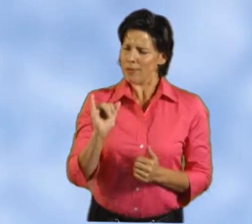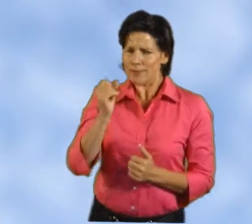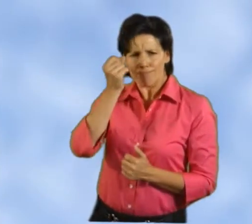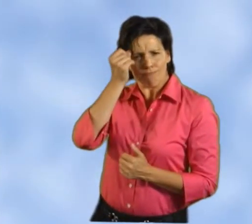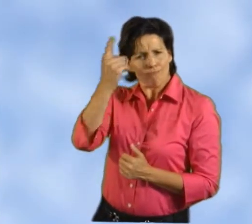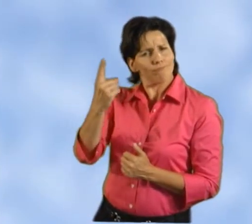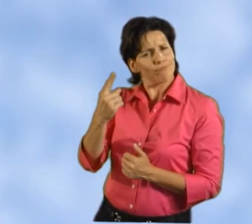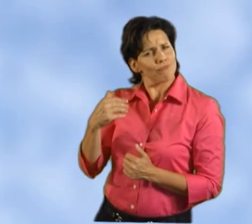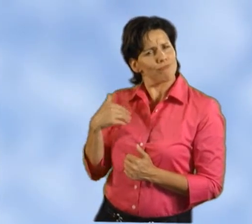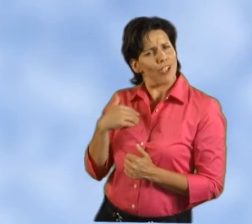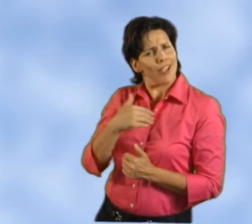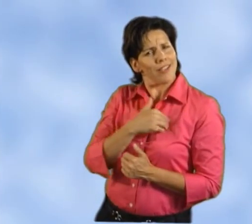diagnosis,